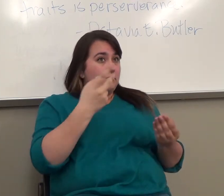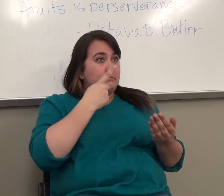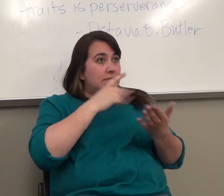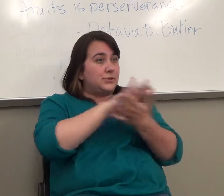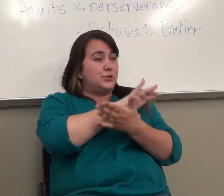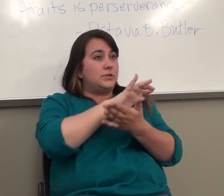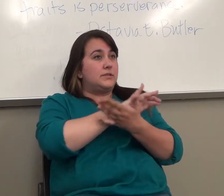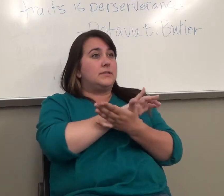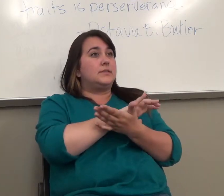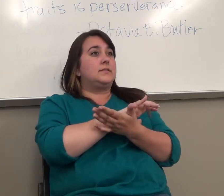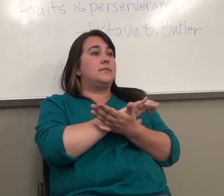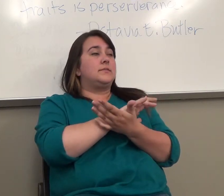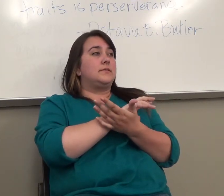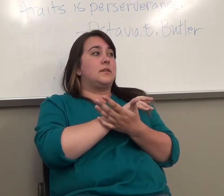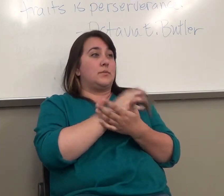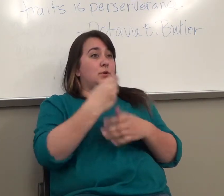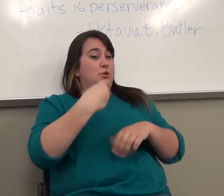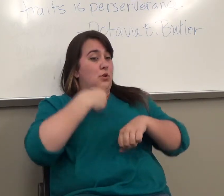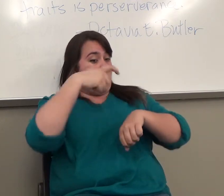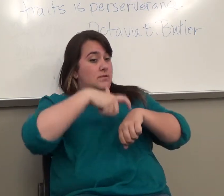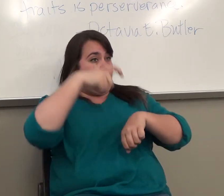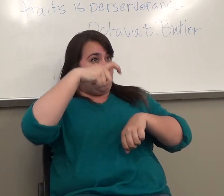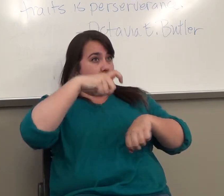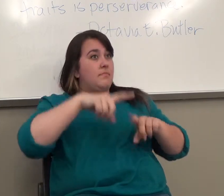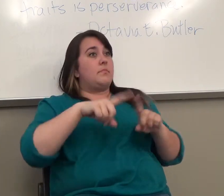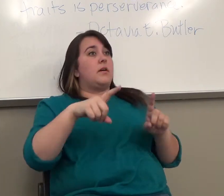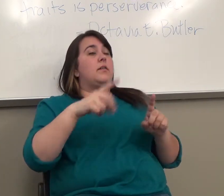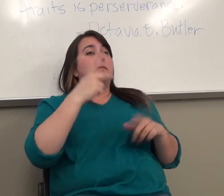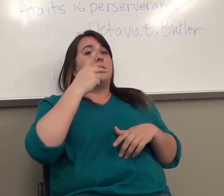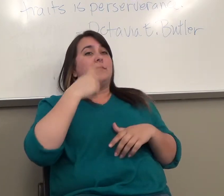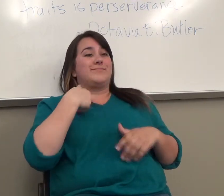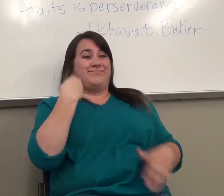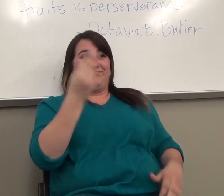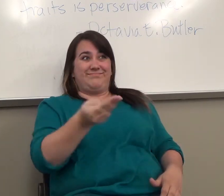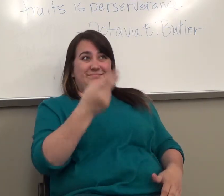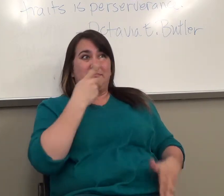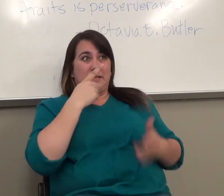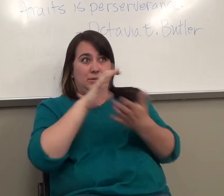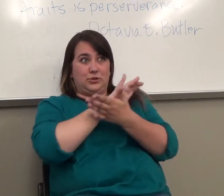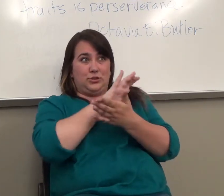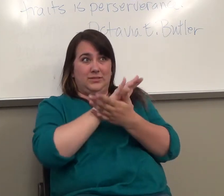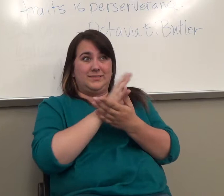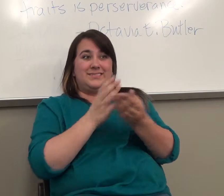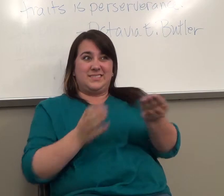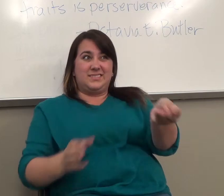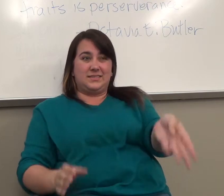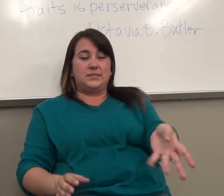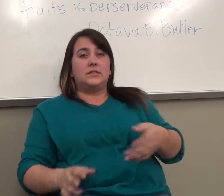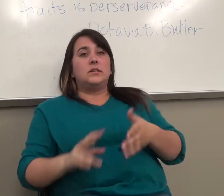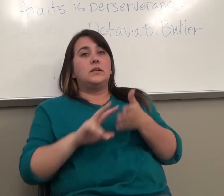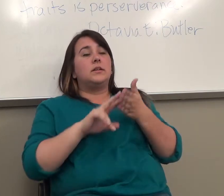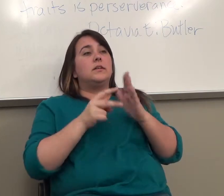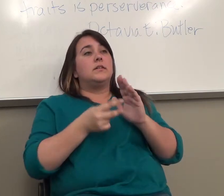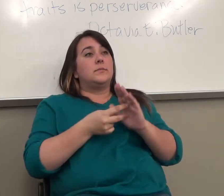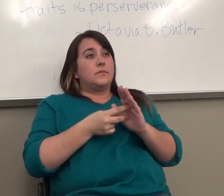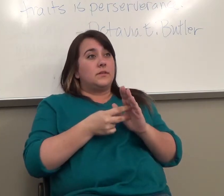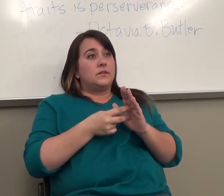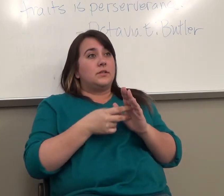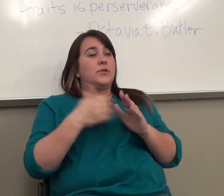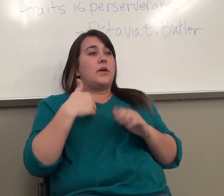turned something in on time, and I gave it back to you with a pink sheet, then you have a redo